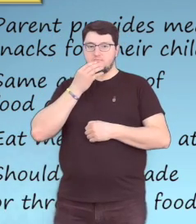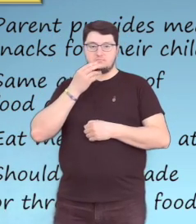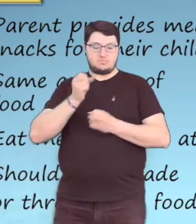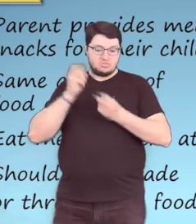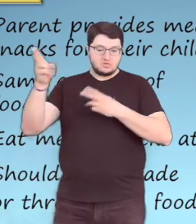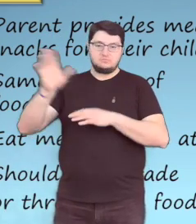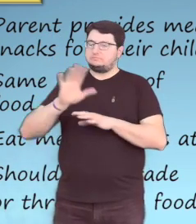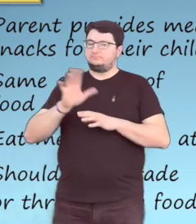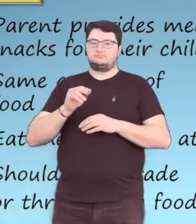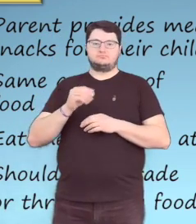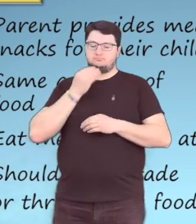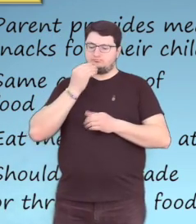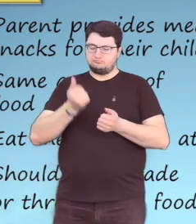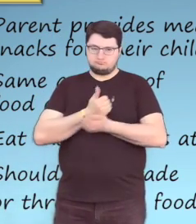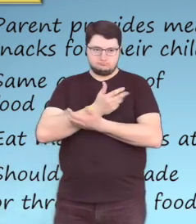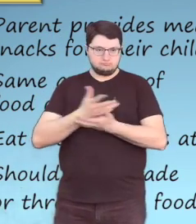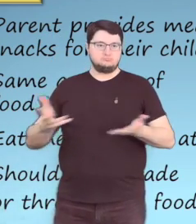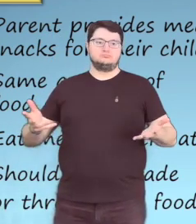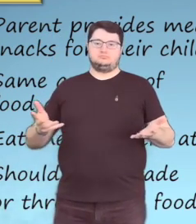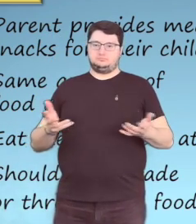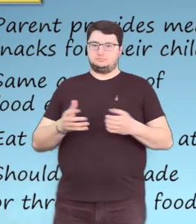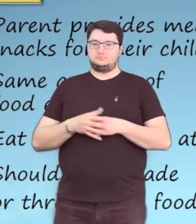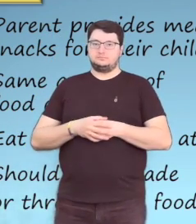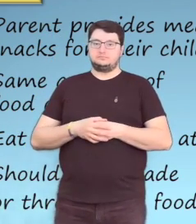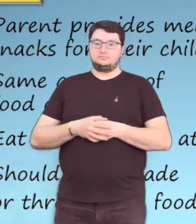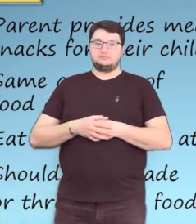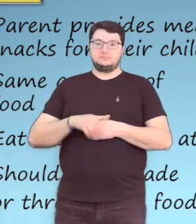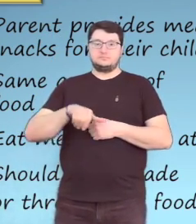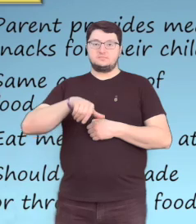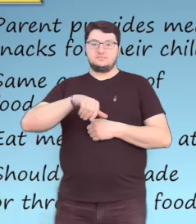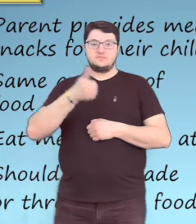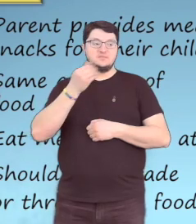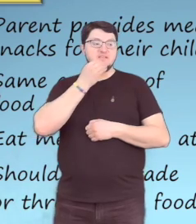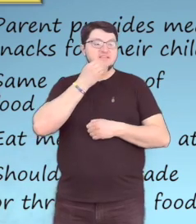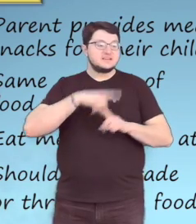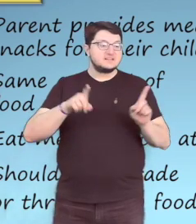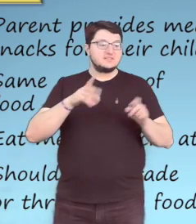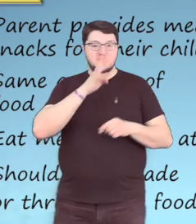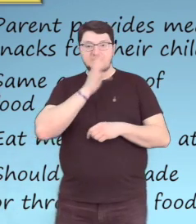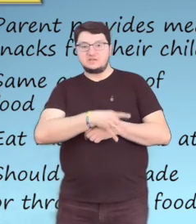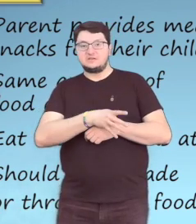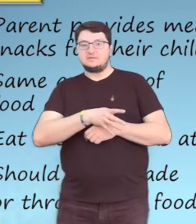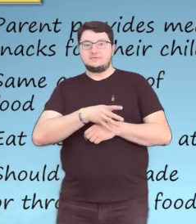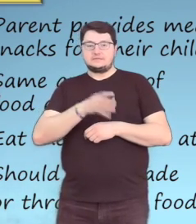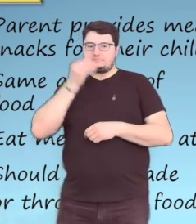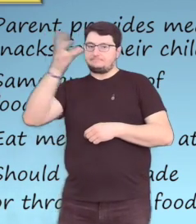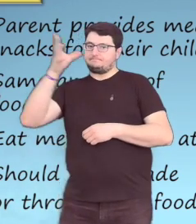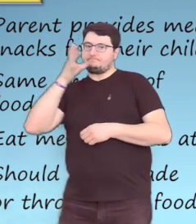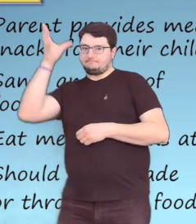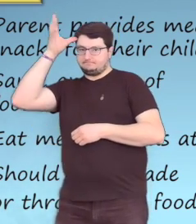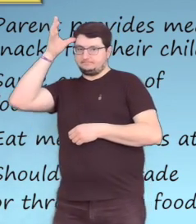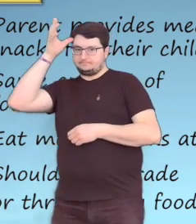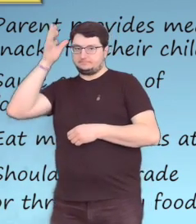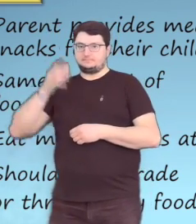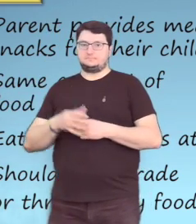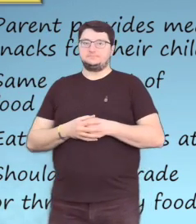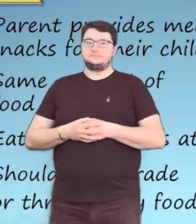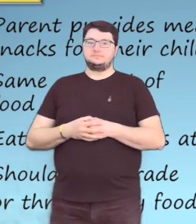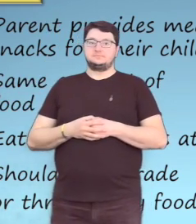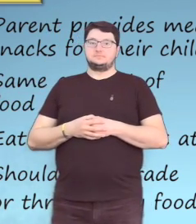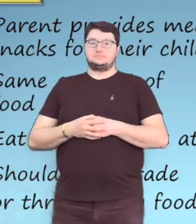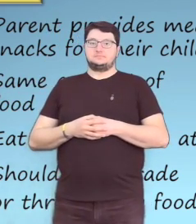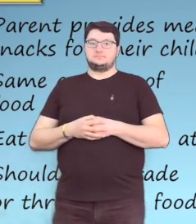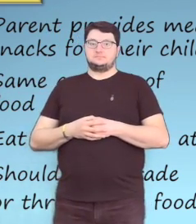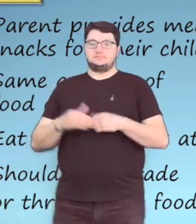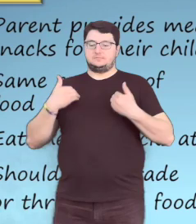should not trade or throw away food. The parent should be advised if their child is giving food away or accepting food from others.